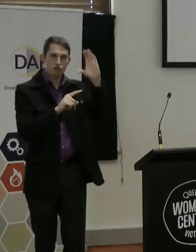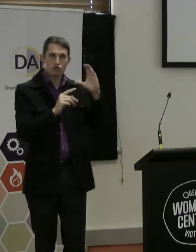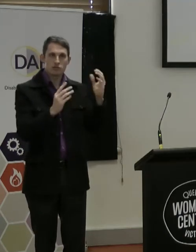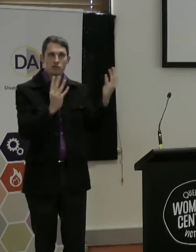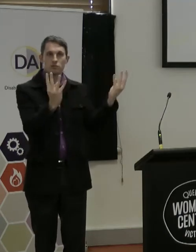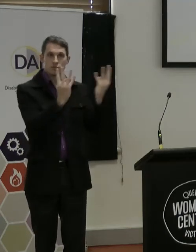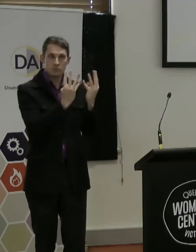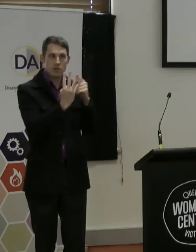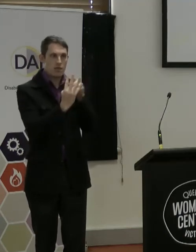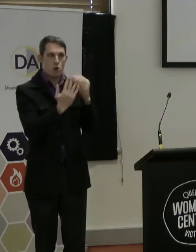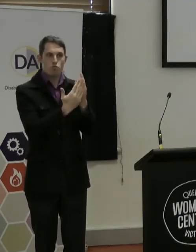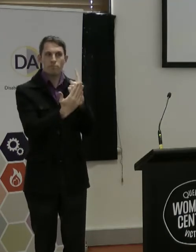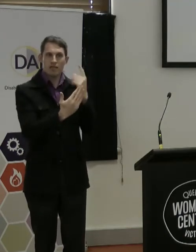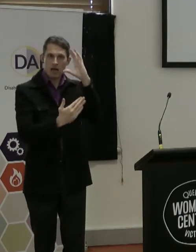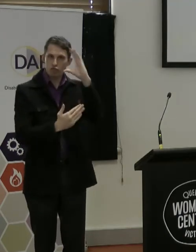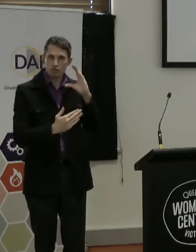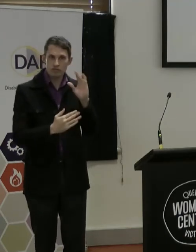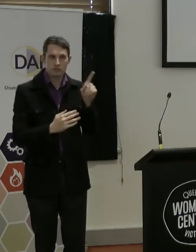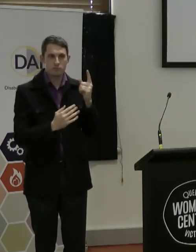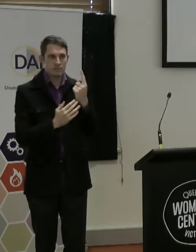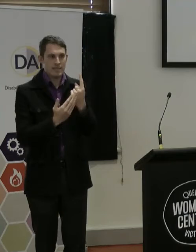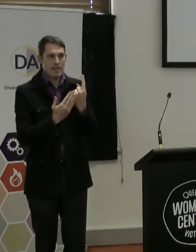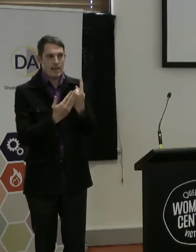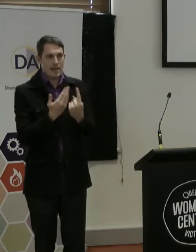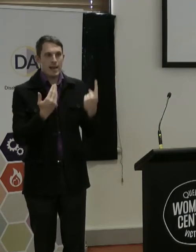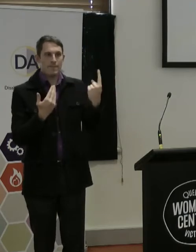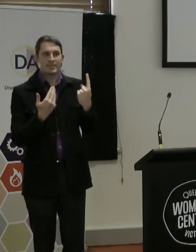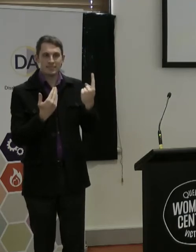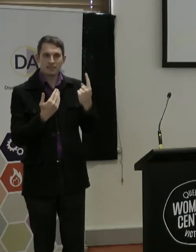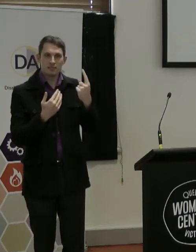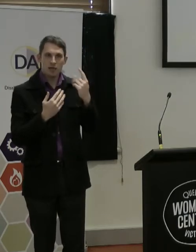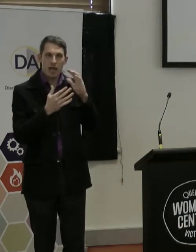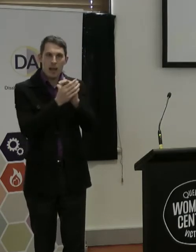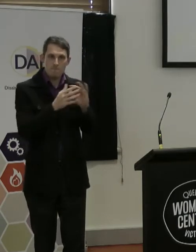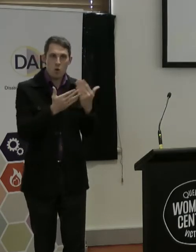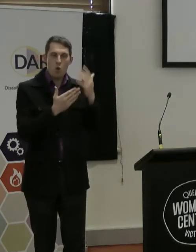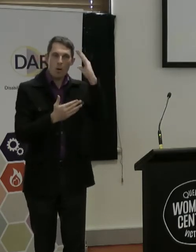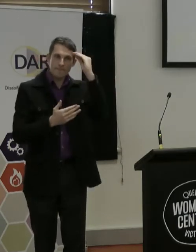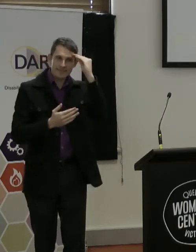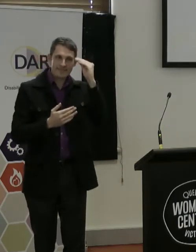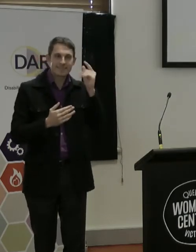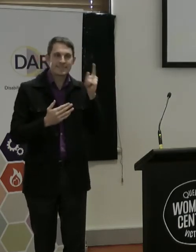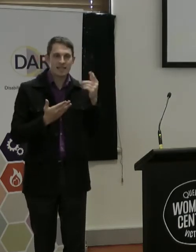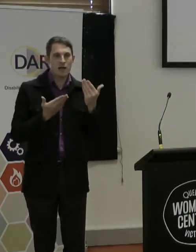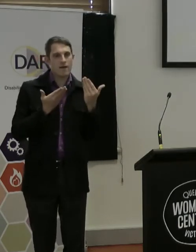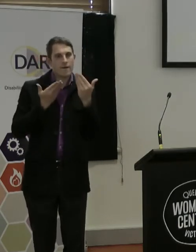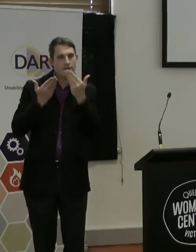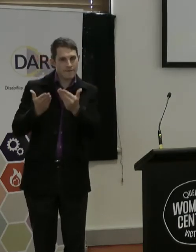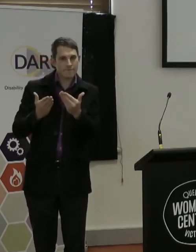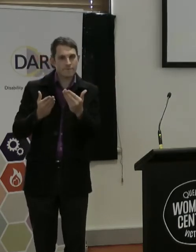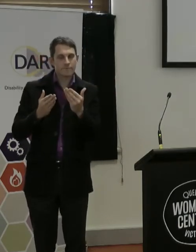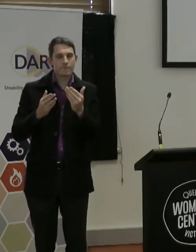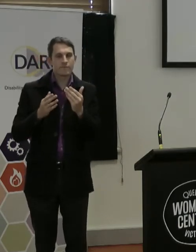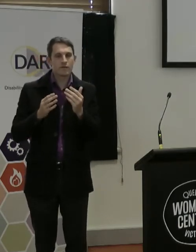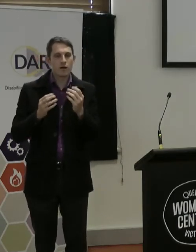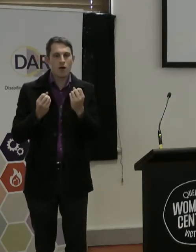not representing their own country. They're independent experts on the committee, and they're there to provide an impartial and unbiased view of